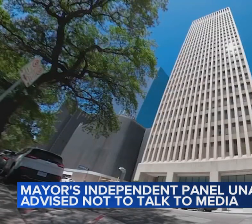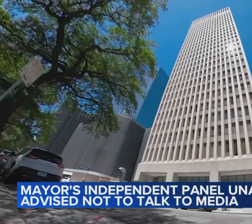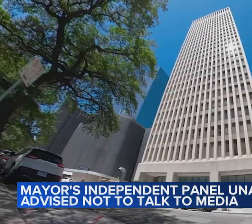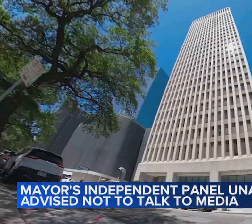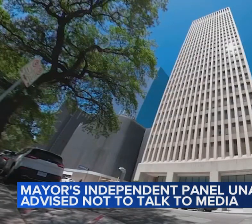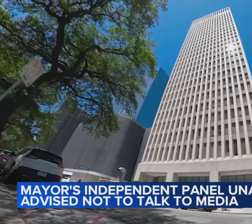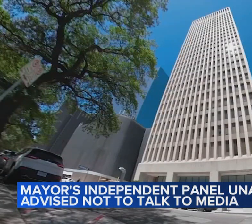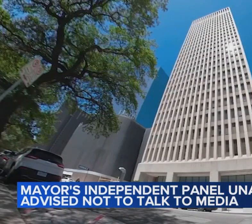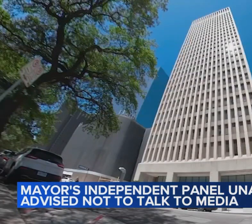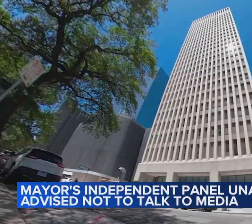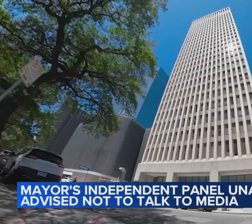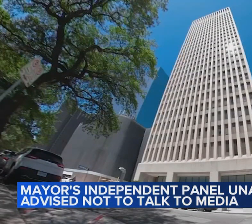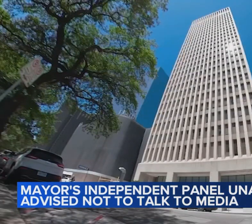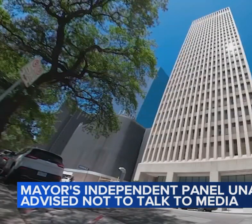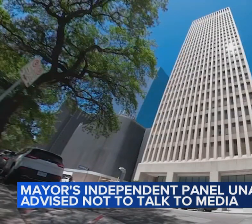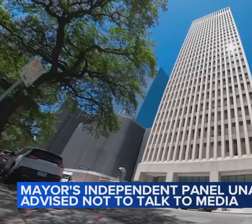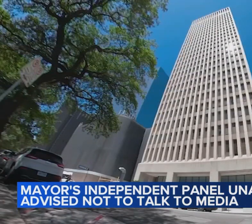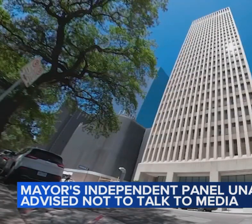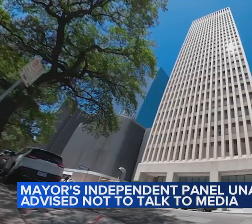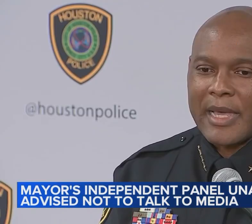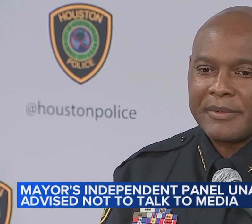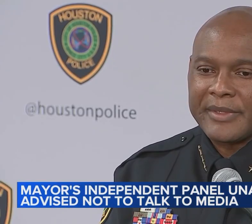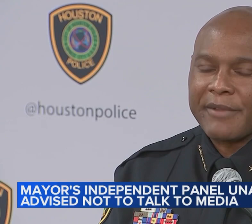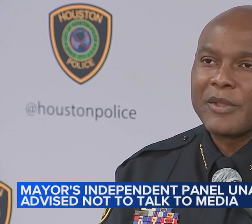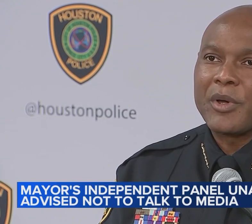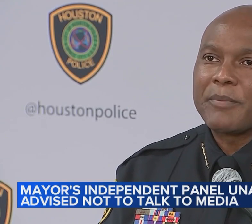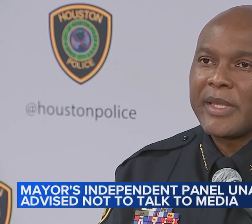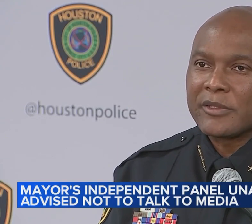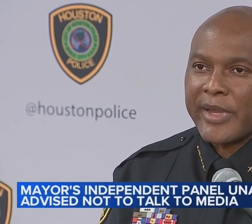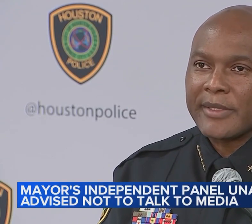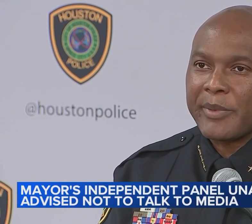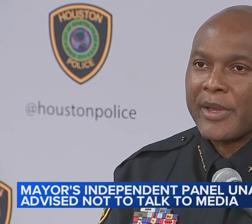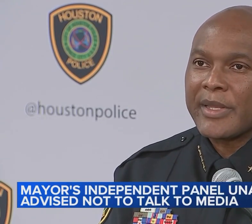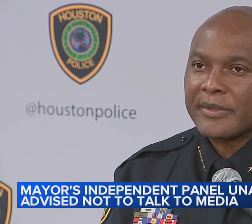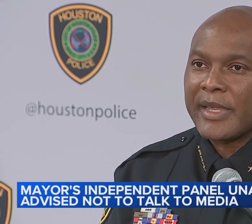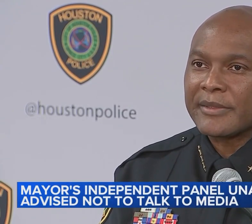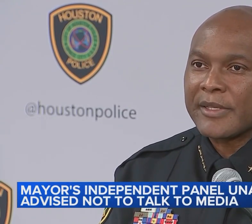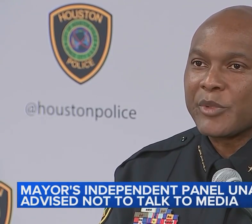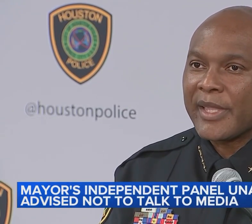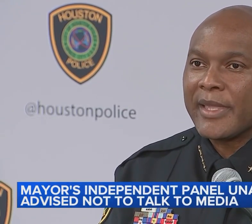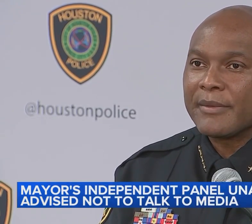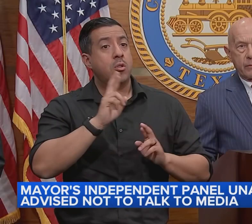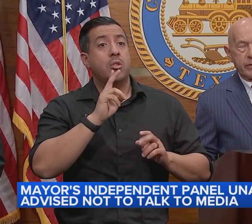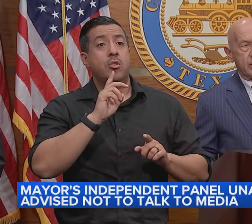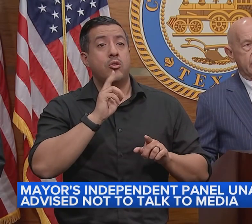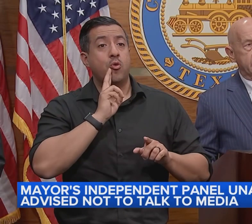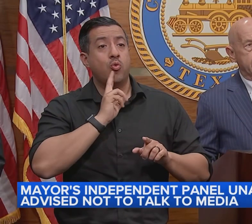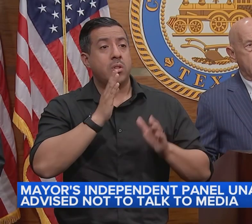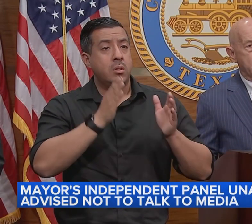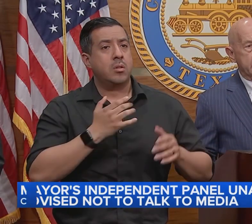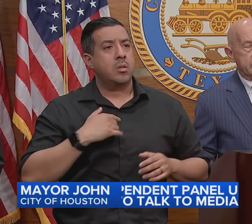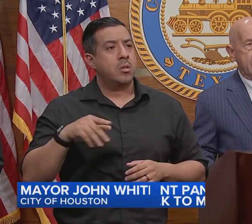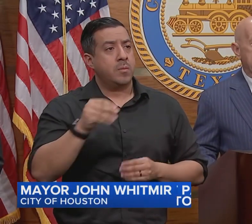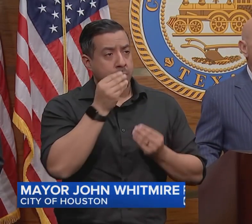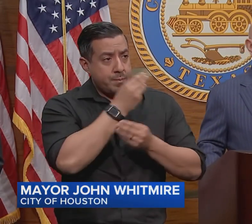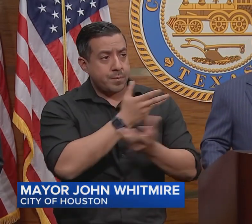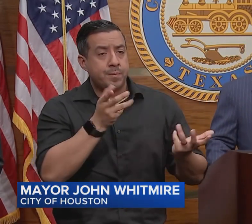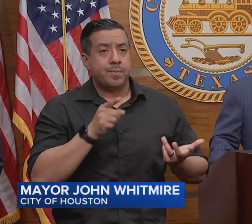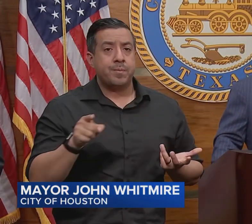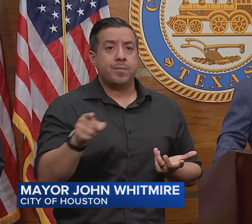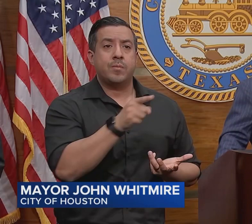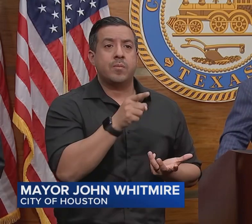It's a promise city leaders have made from the start. I definitely want to be as transparent as we can. And we will let them know